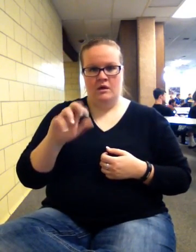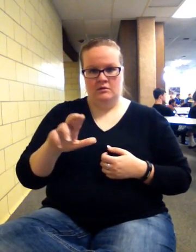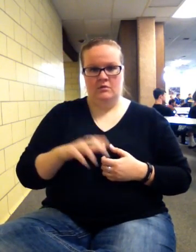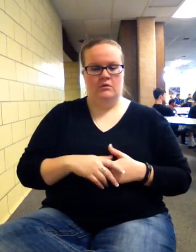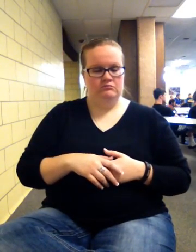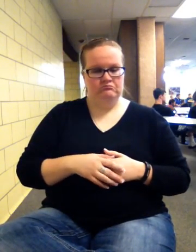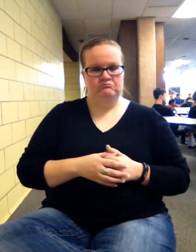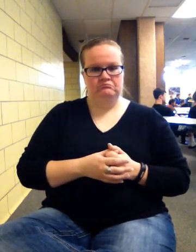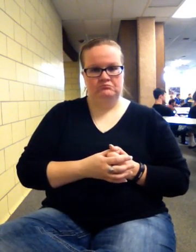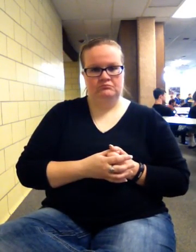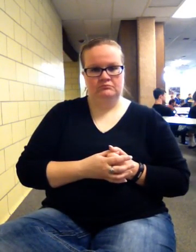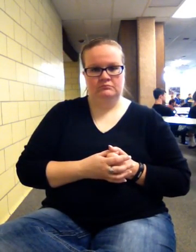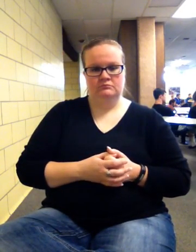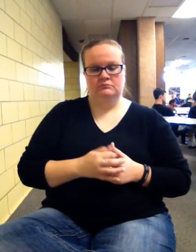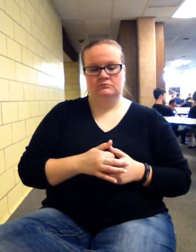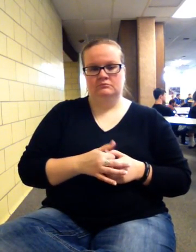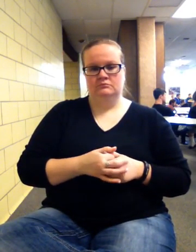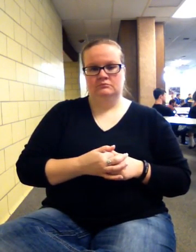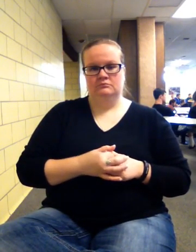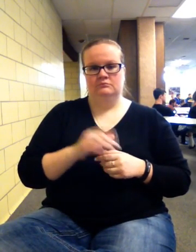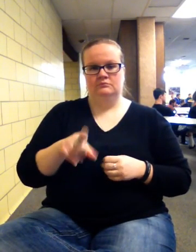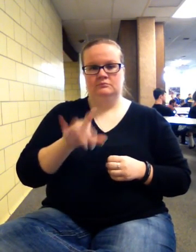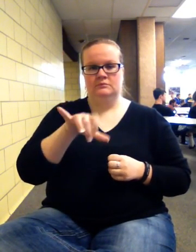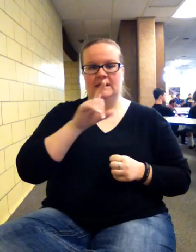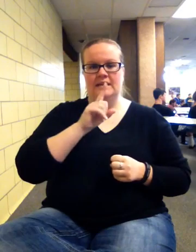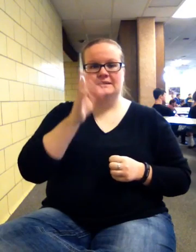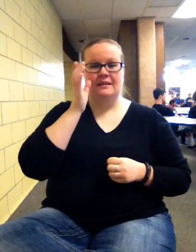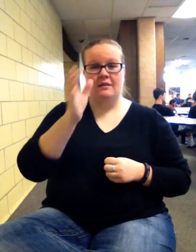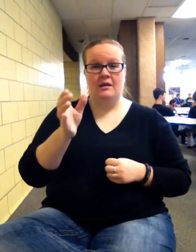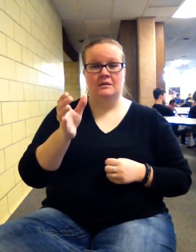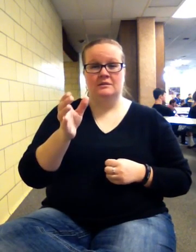So we call that the concept of being mutually exclusive.